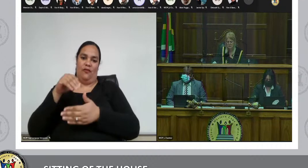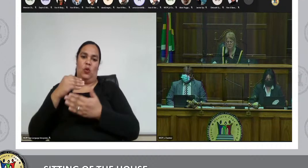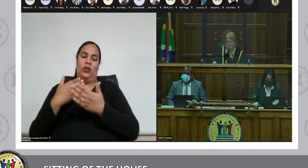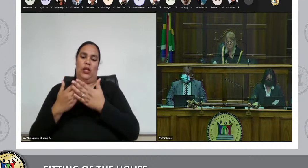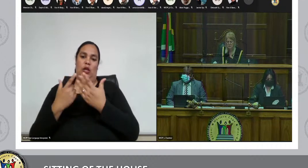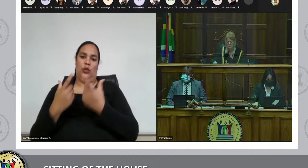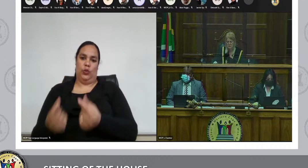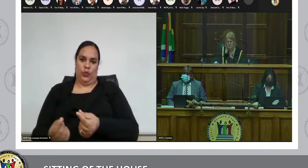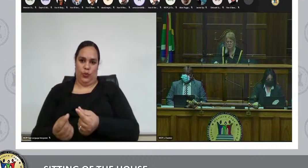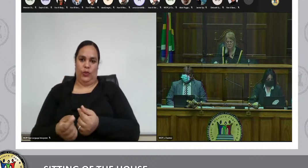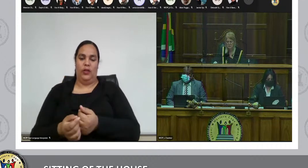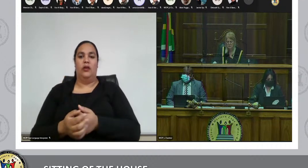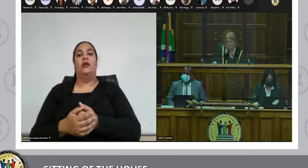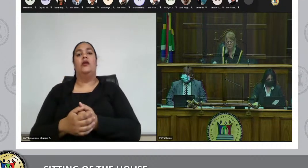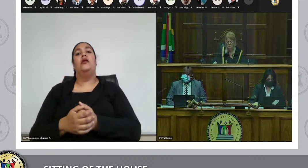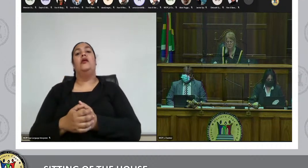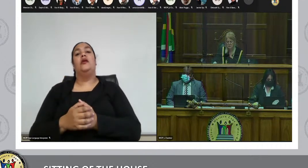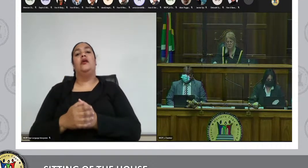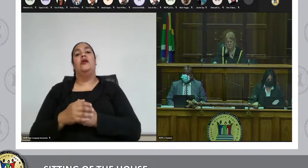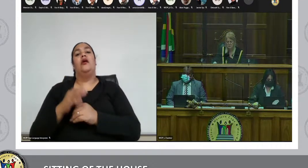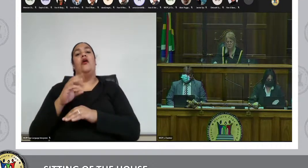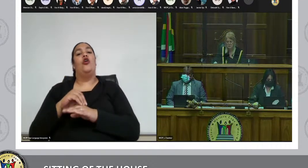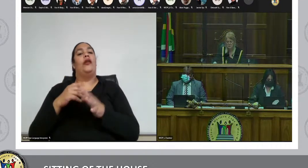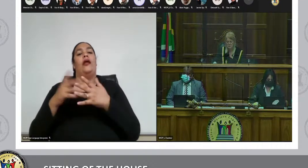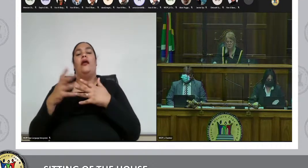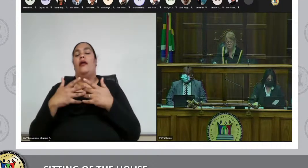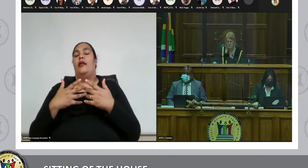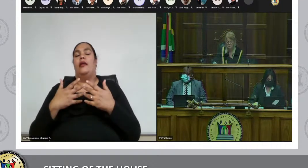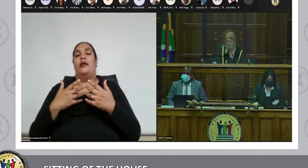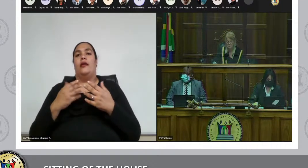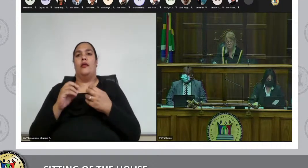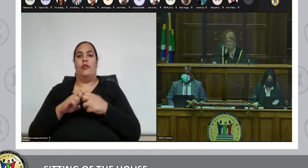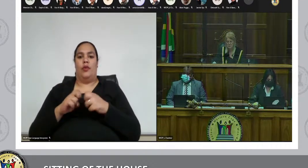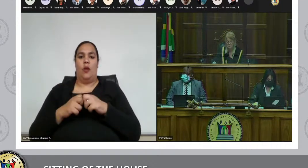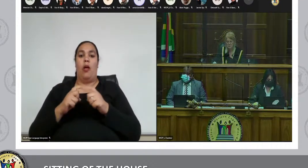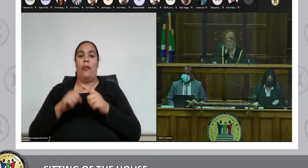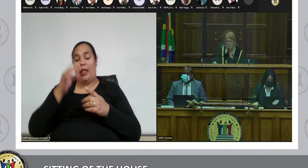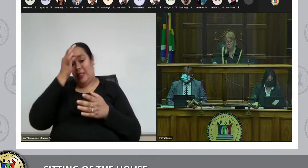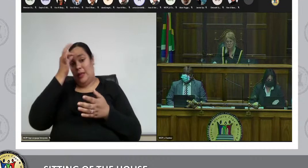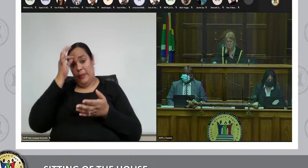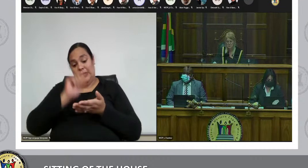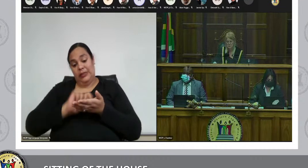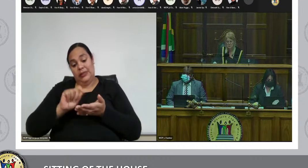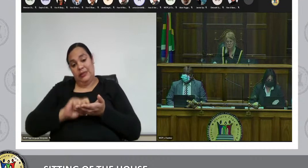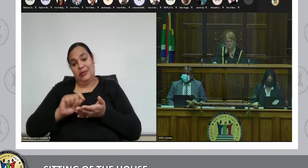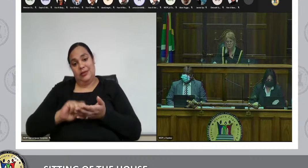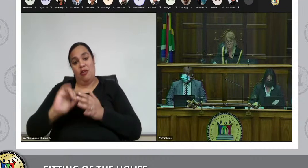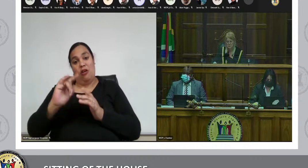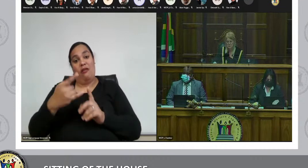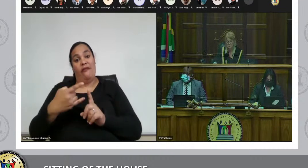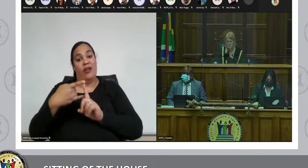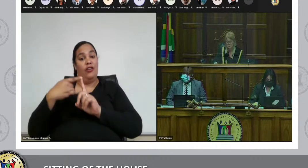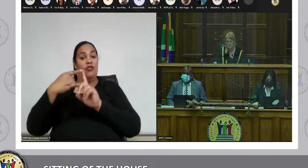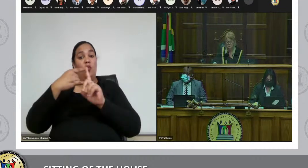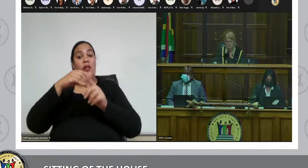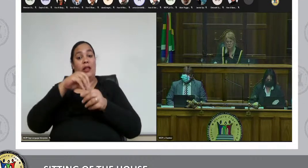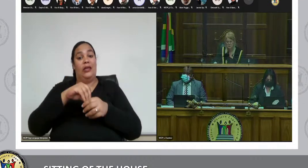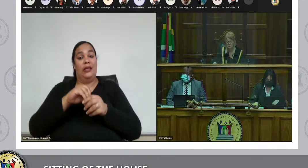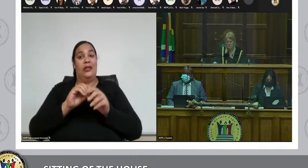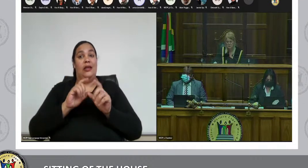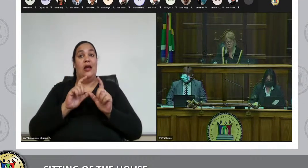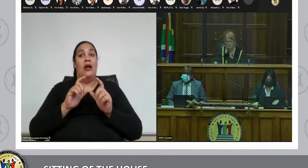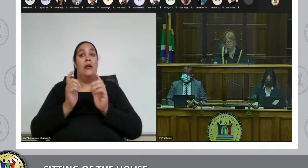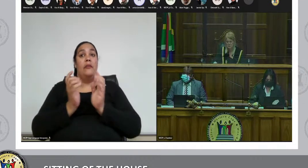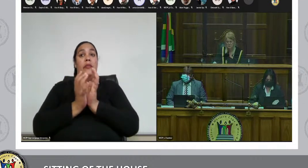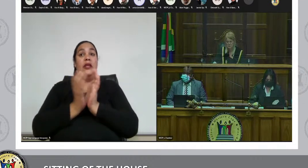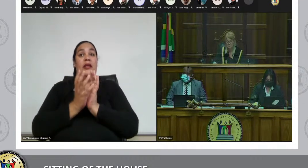be taken on any matter. Minutes of the virtual in-committee council meeting held